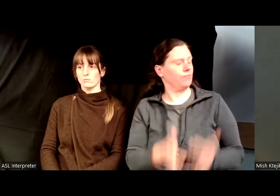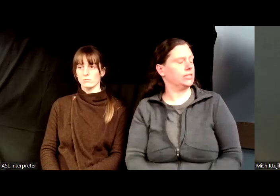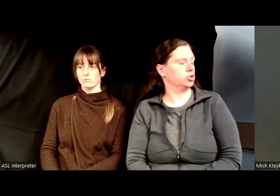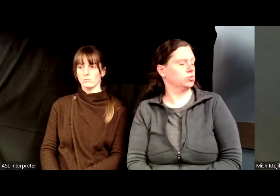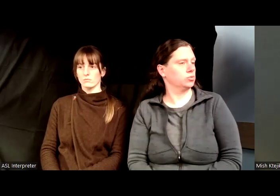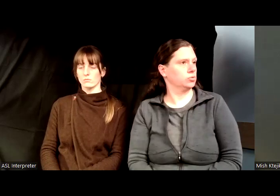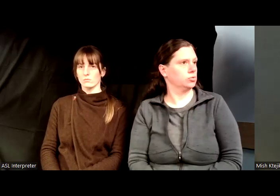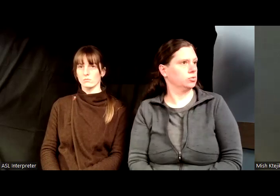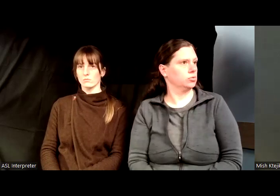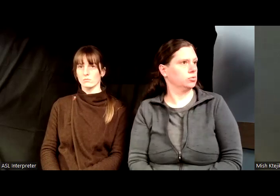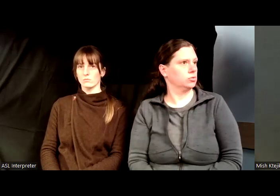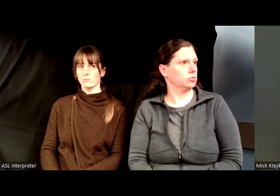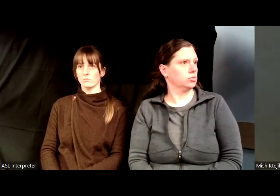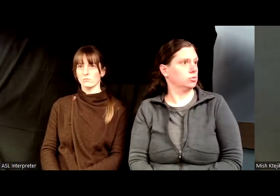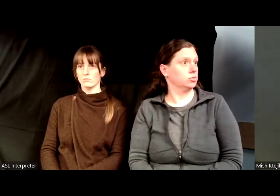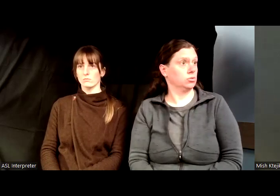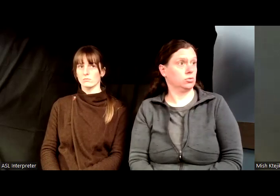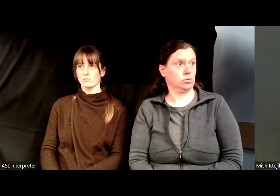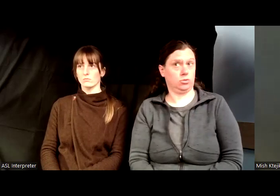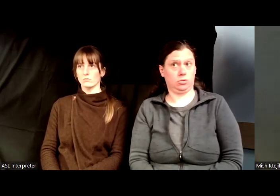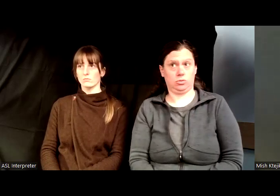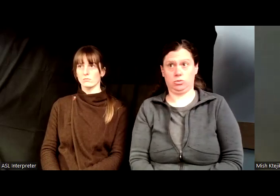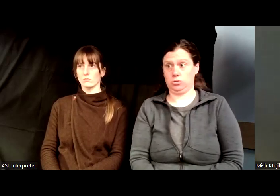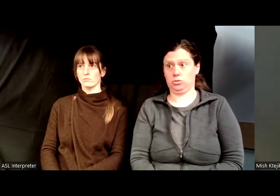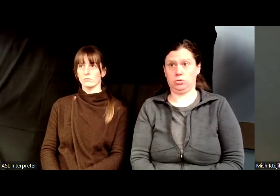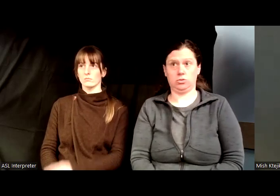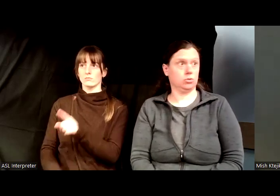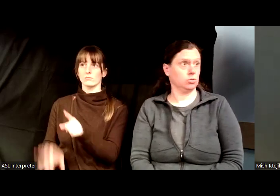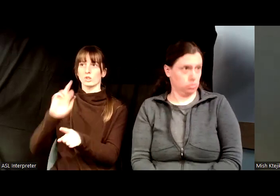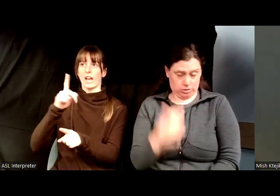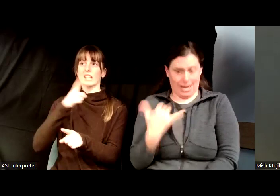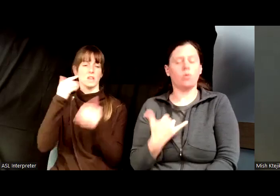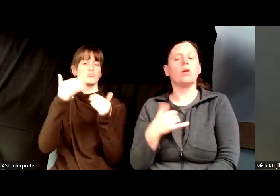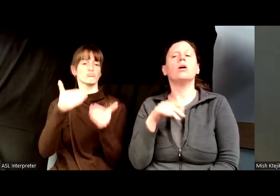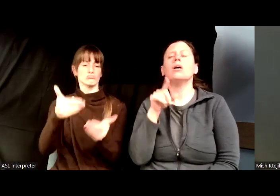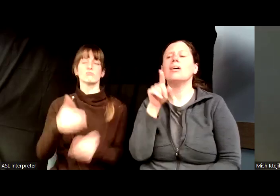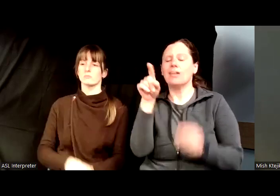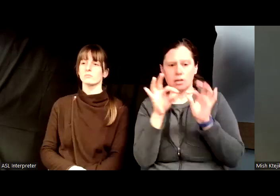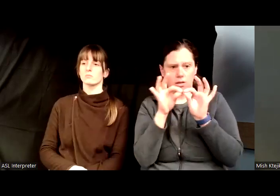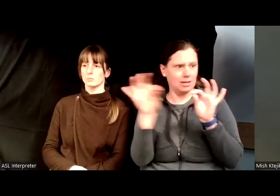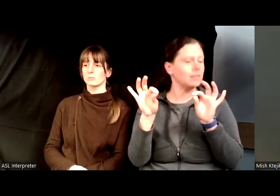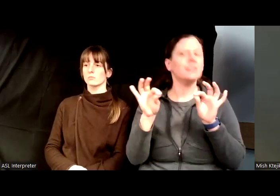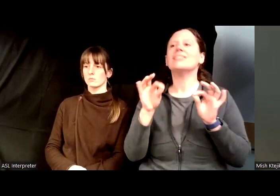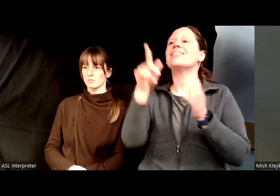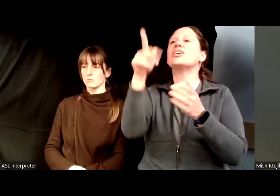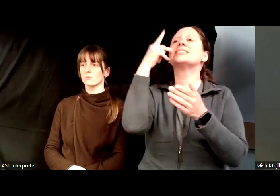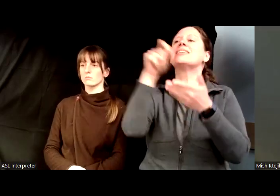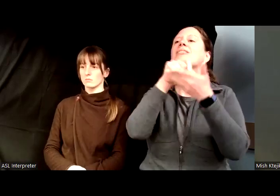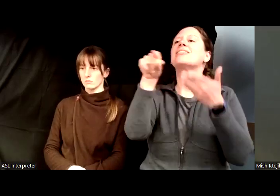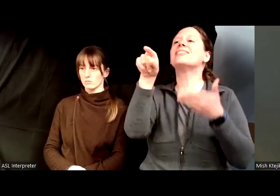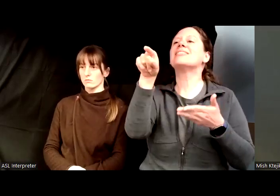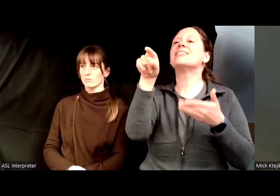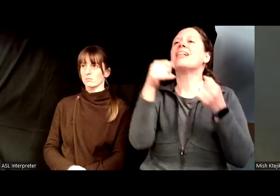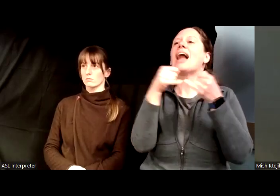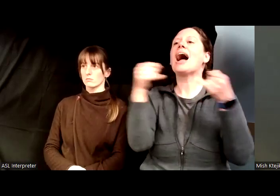we clarify that now, or do we do the clarification at the end? Yeah. Now, okay, so the sentence or something,